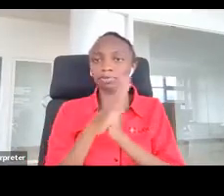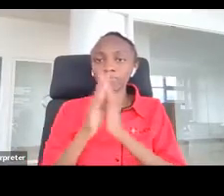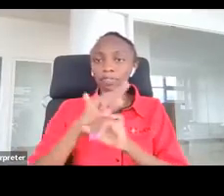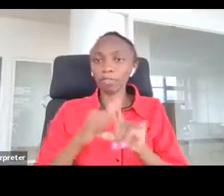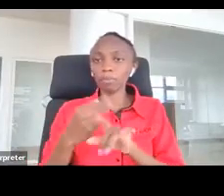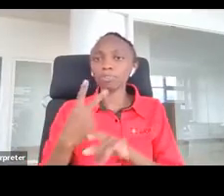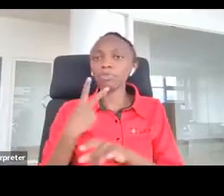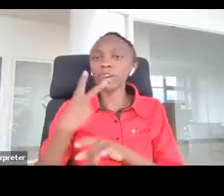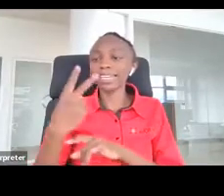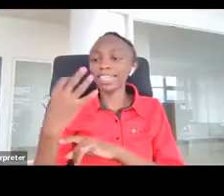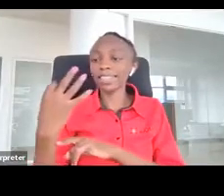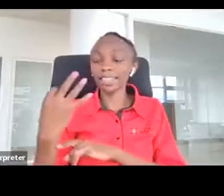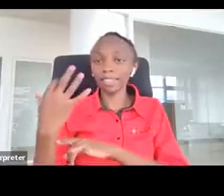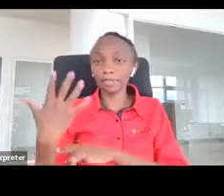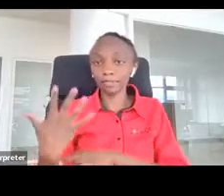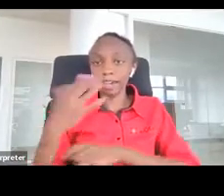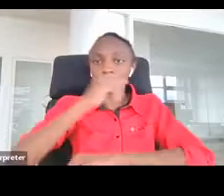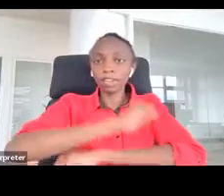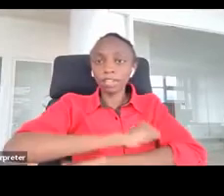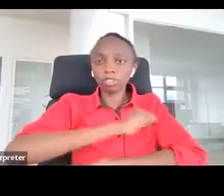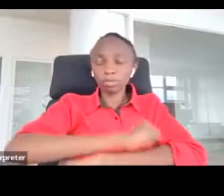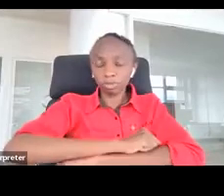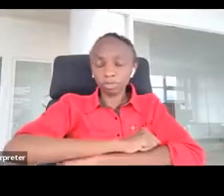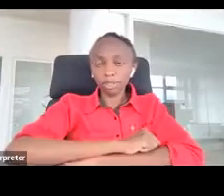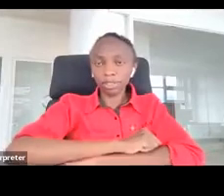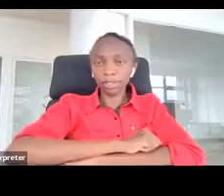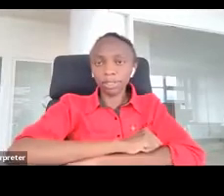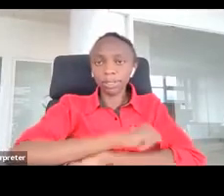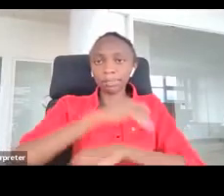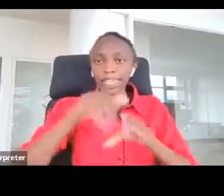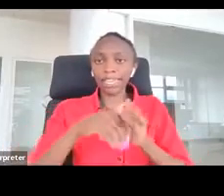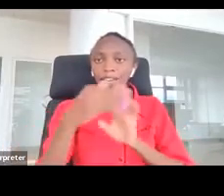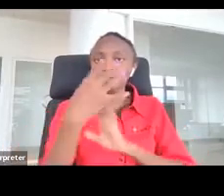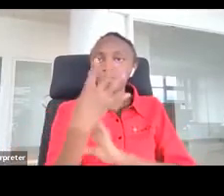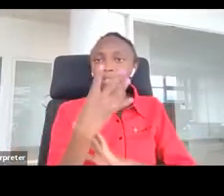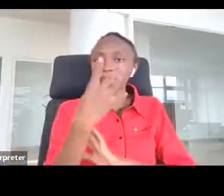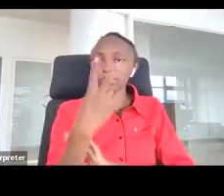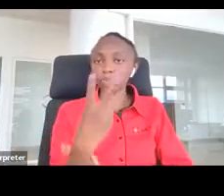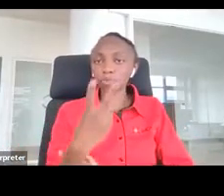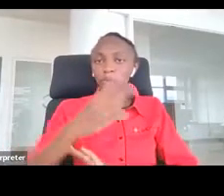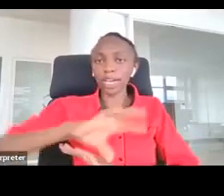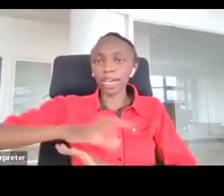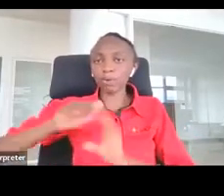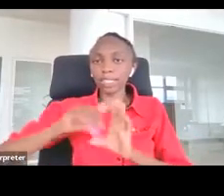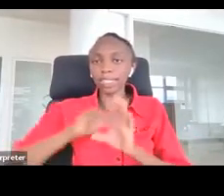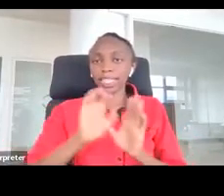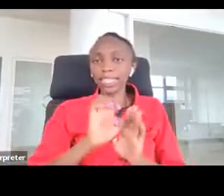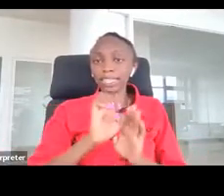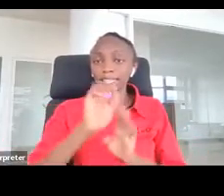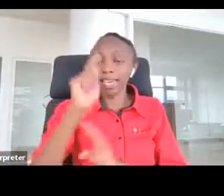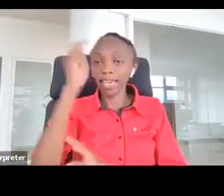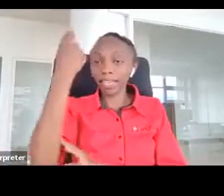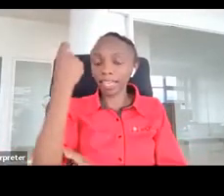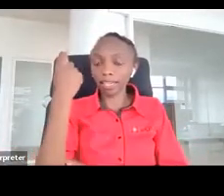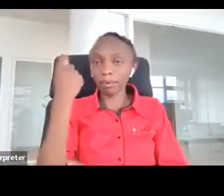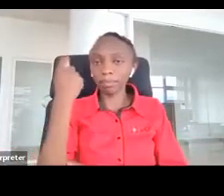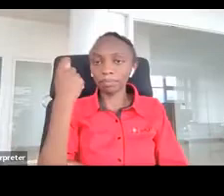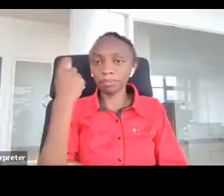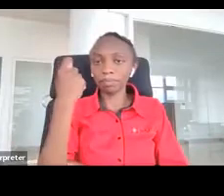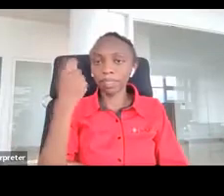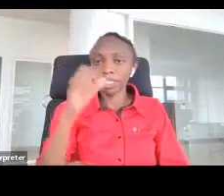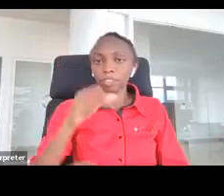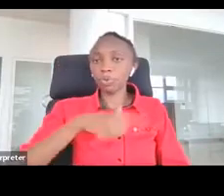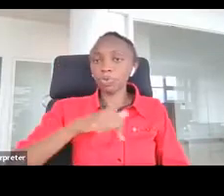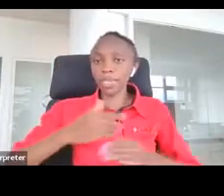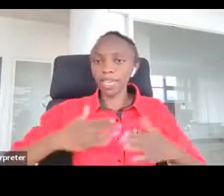235 schools across 42 counties of Kenya. And we are happy that even though,